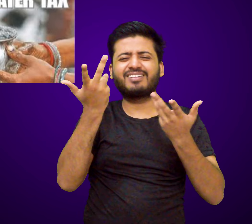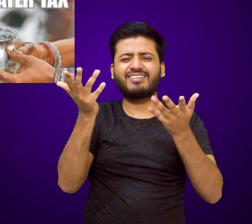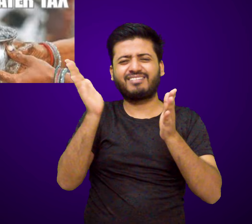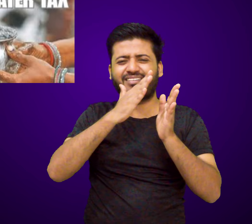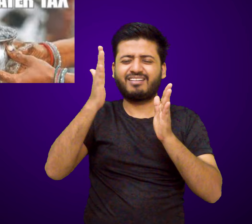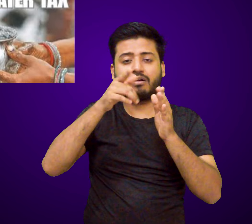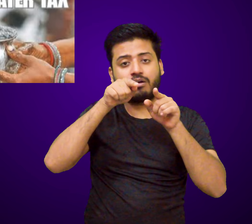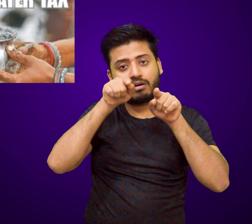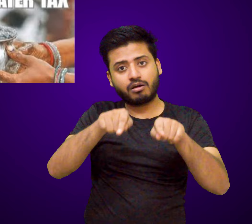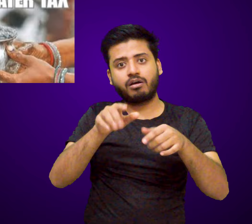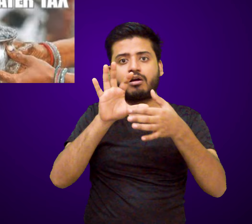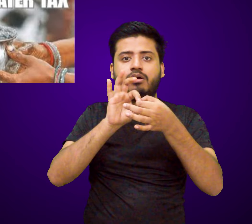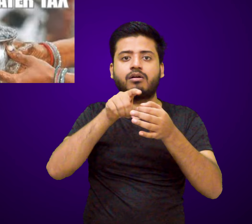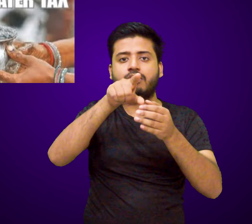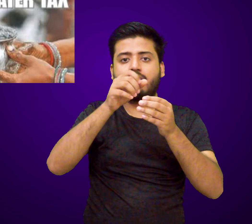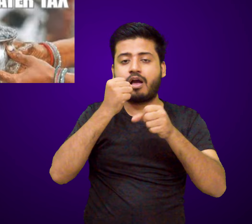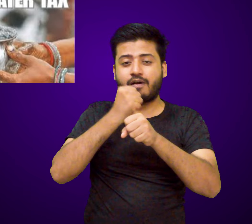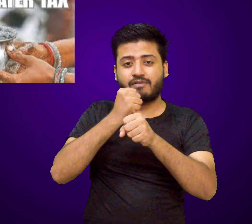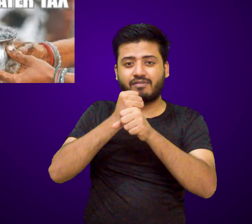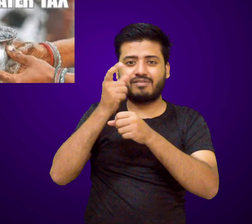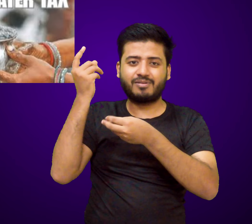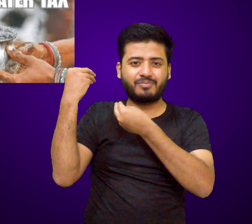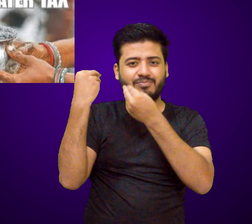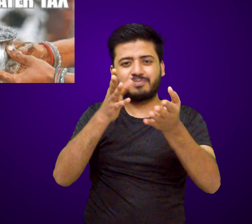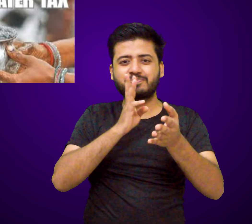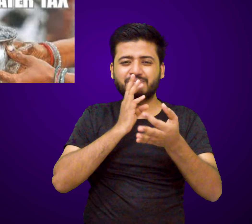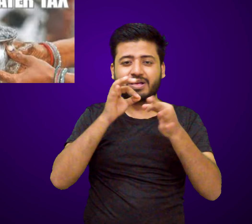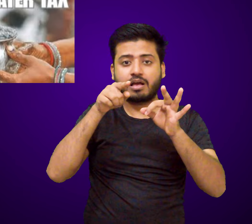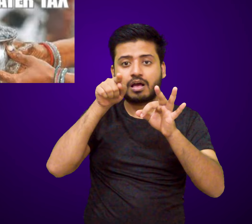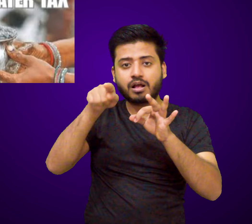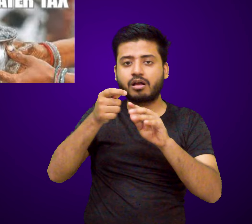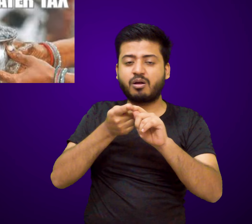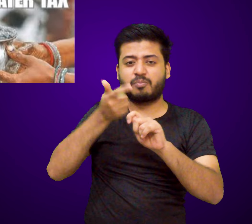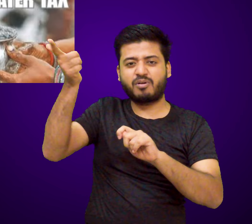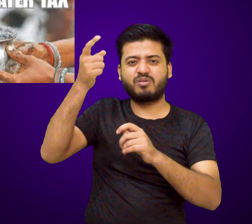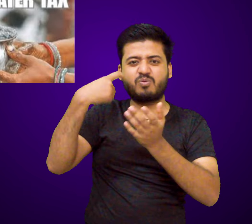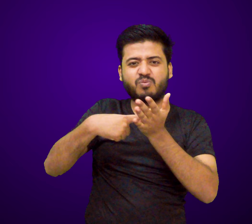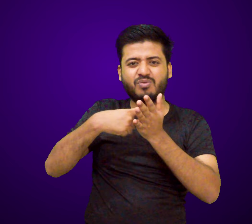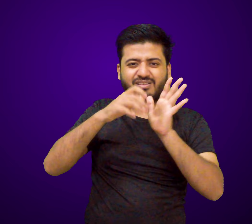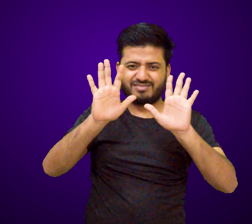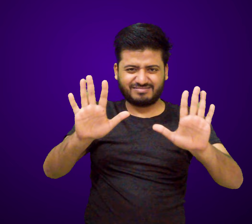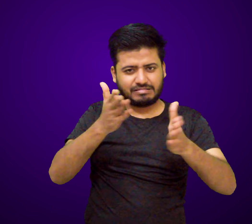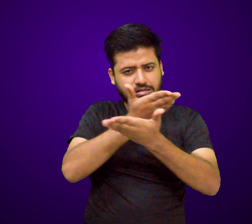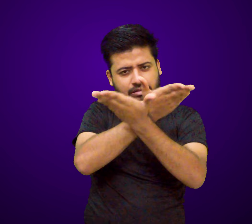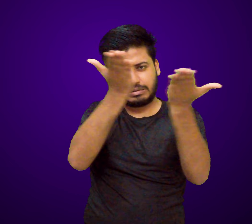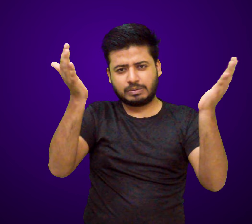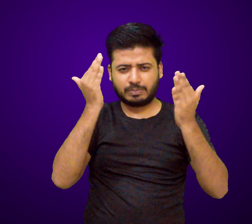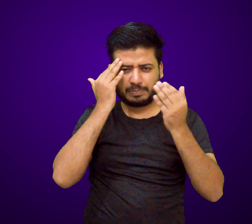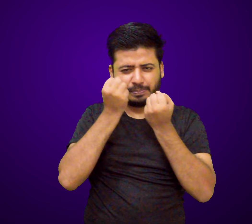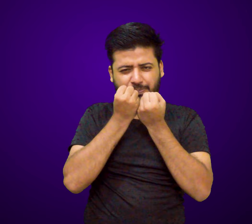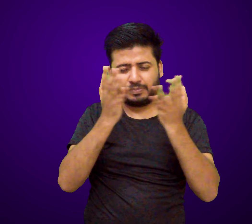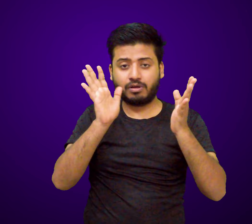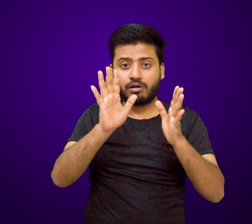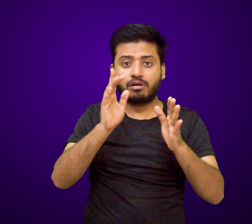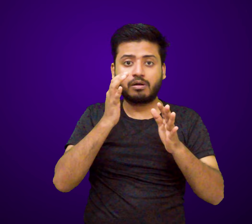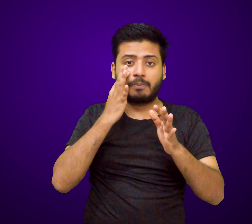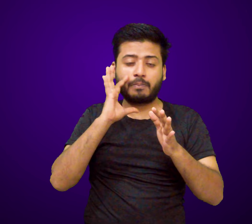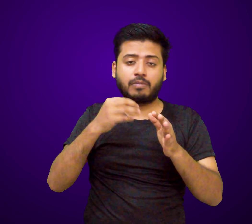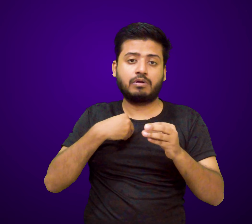area, you must check the specific regulations with your local government authority. The process typically requires submitting a formal